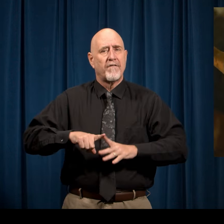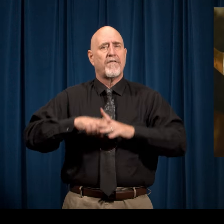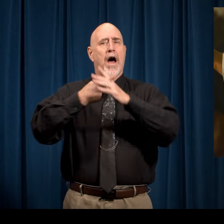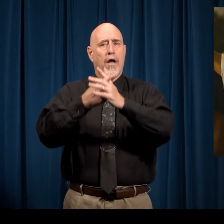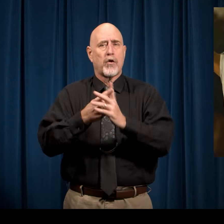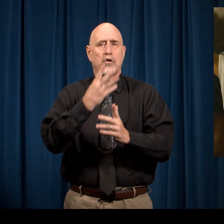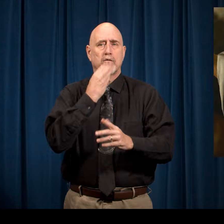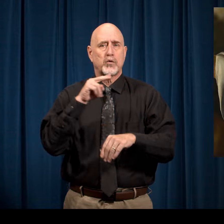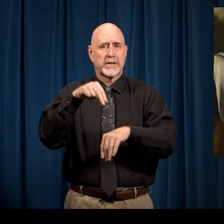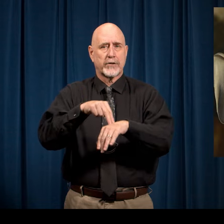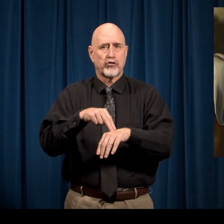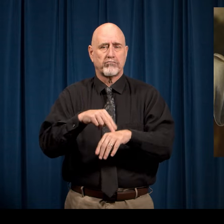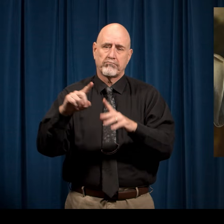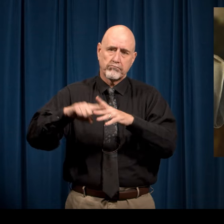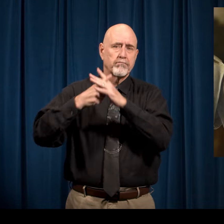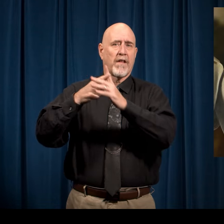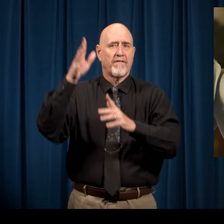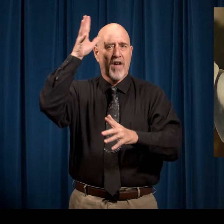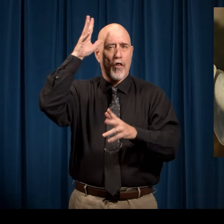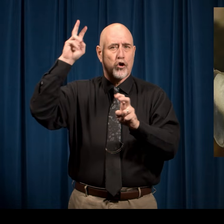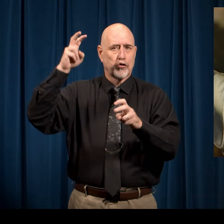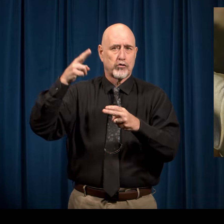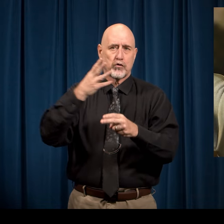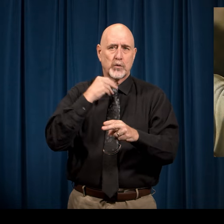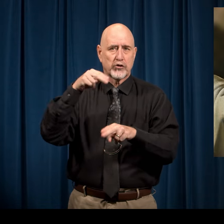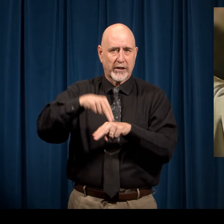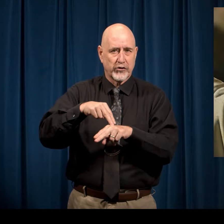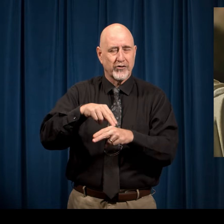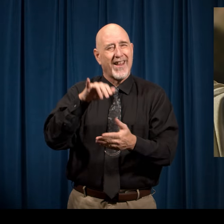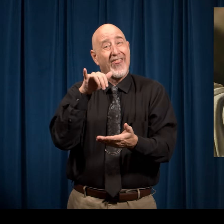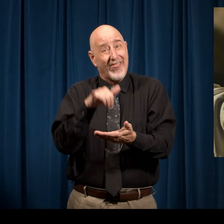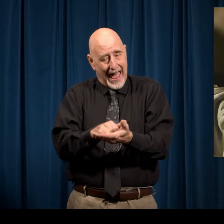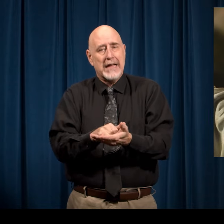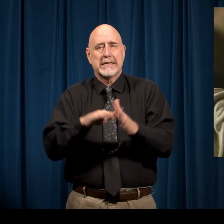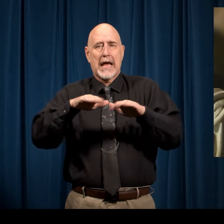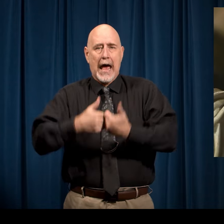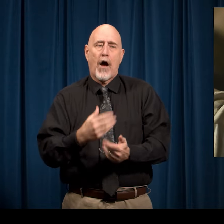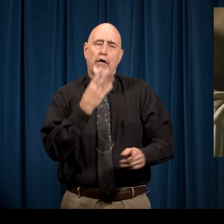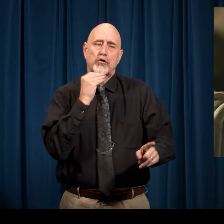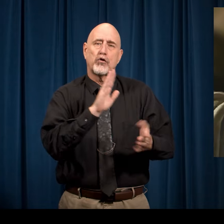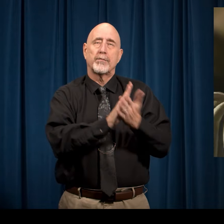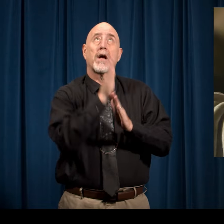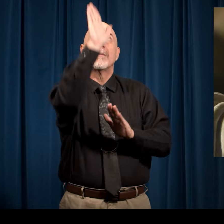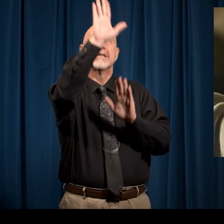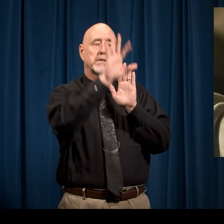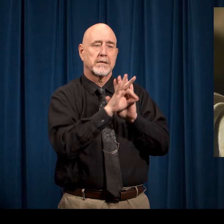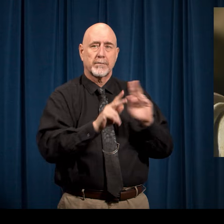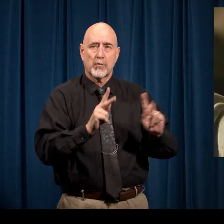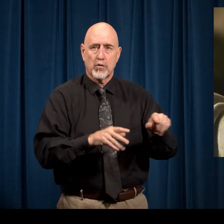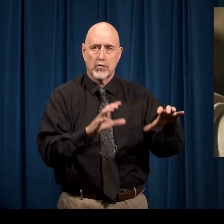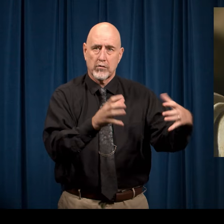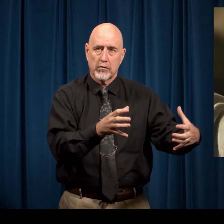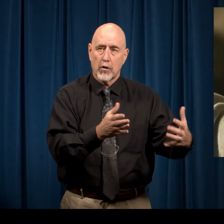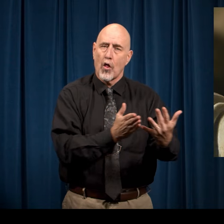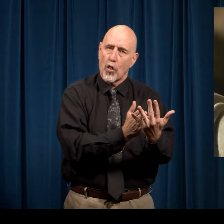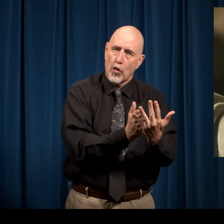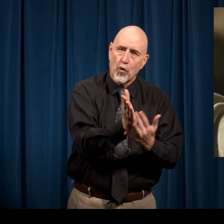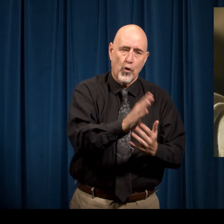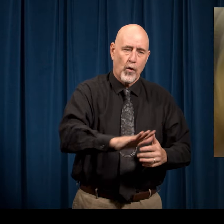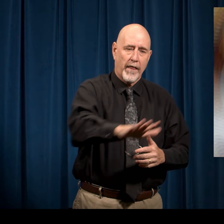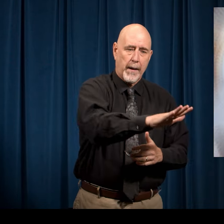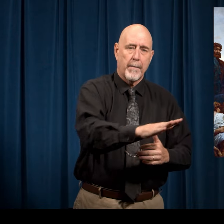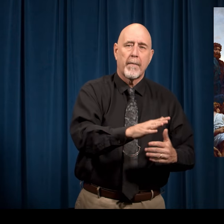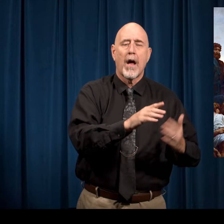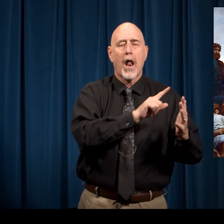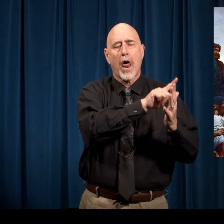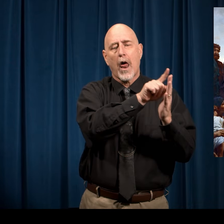the father of the Jewish nation. Friends, that's the sense in which the Jews were a chosen people. It was